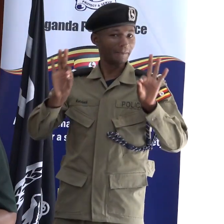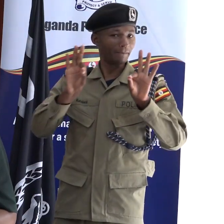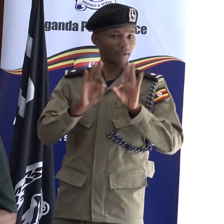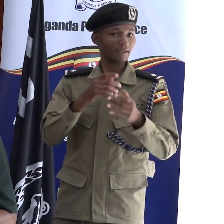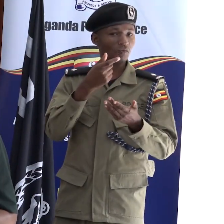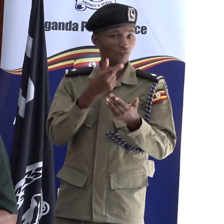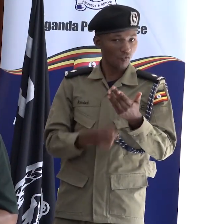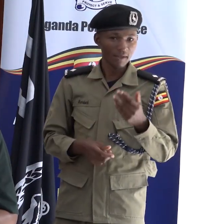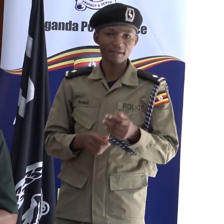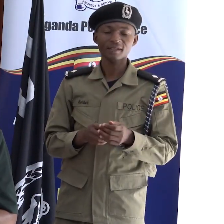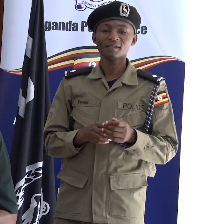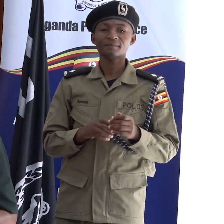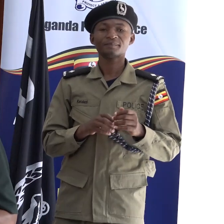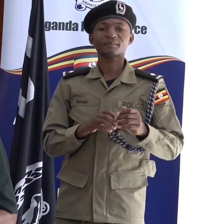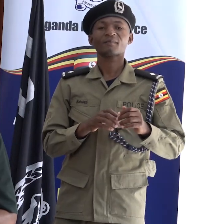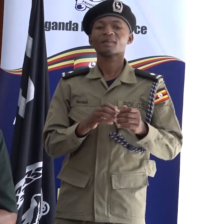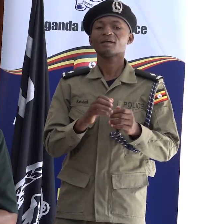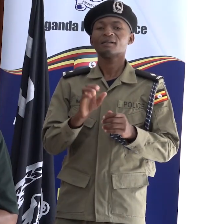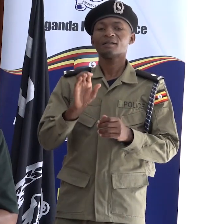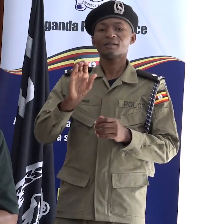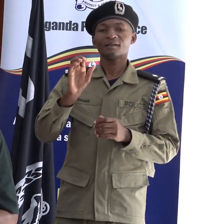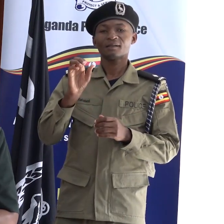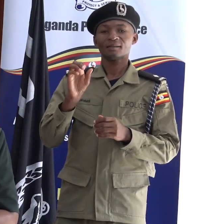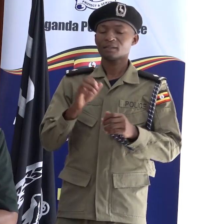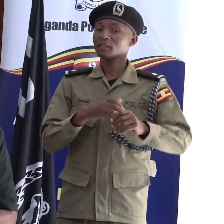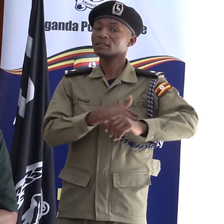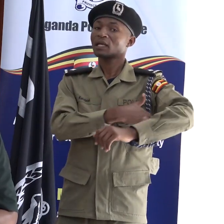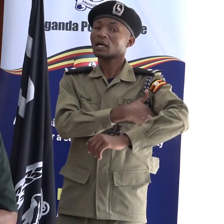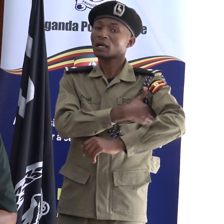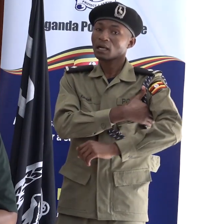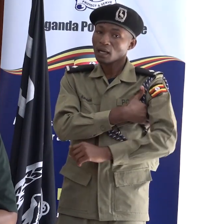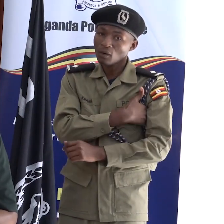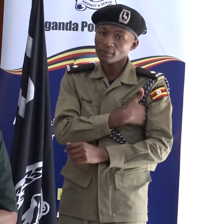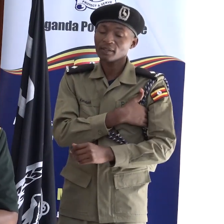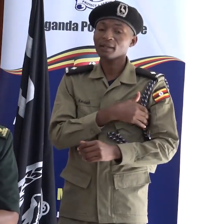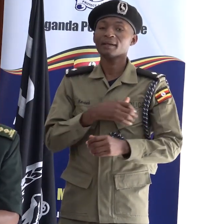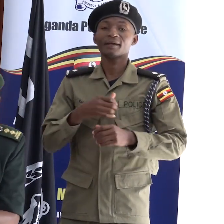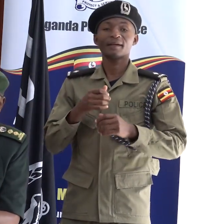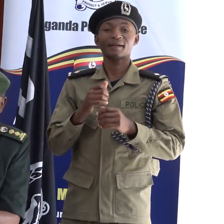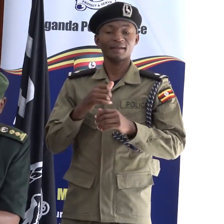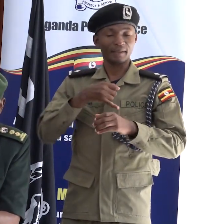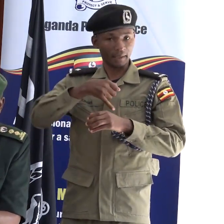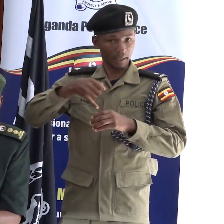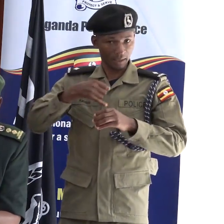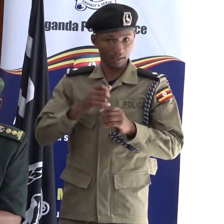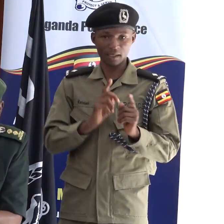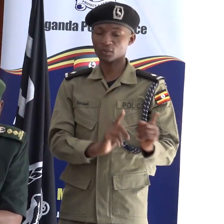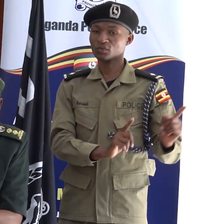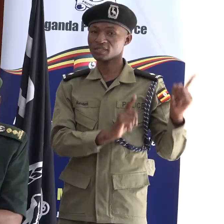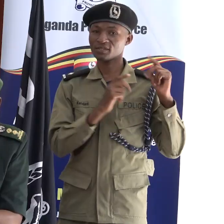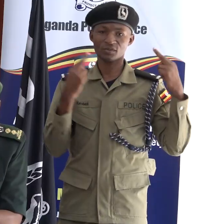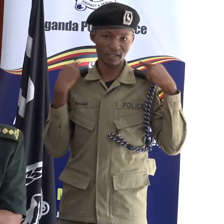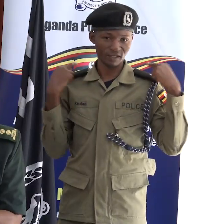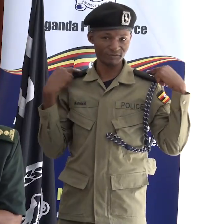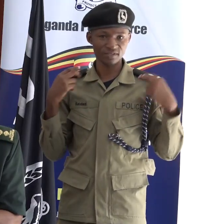endorsement of Gombolola Internal Security Officer, GISO. Let the GISO